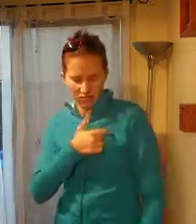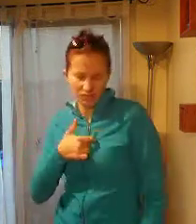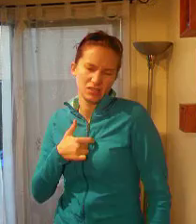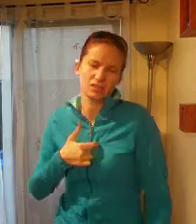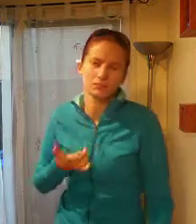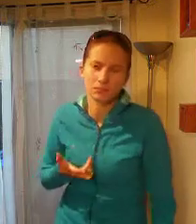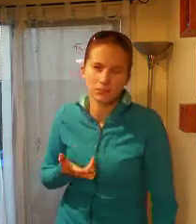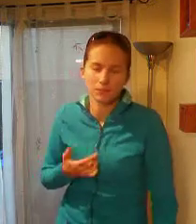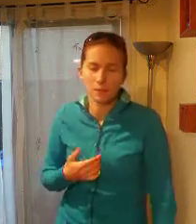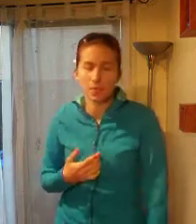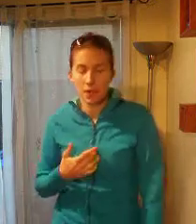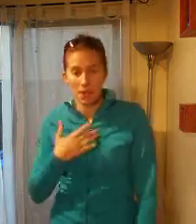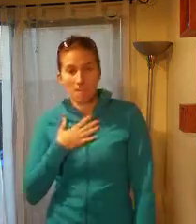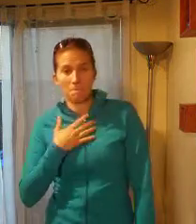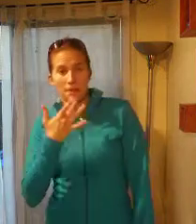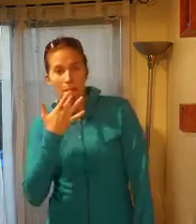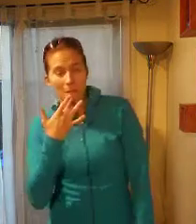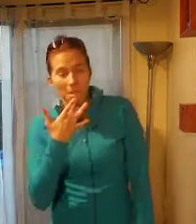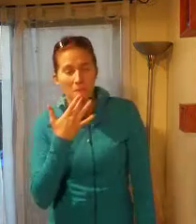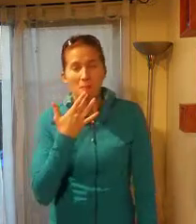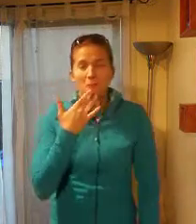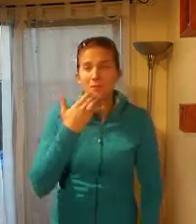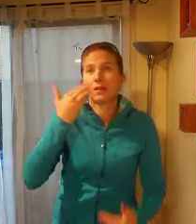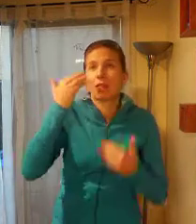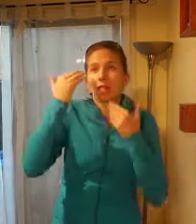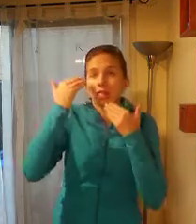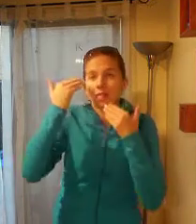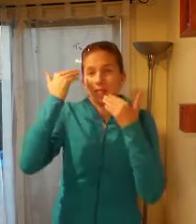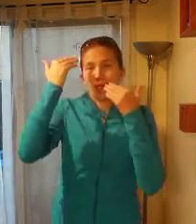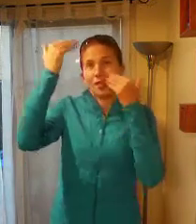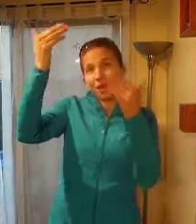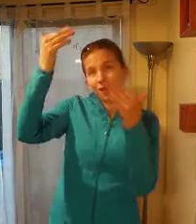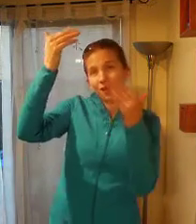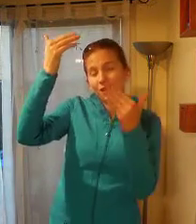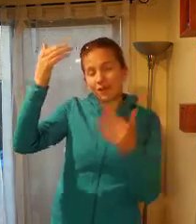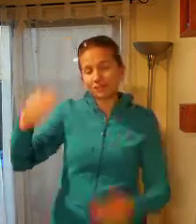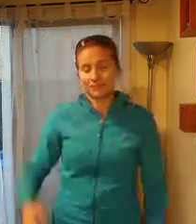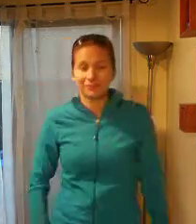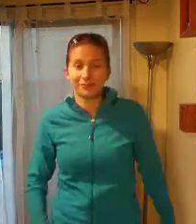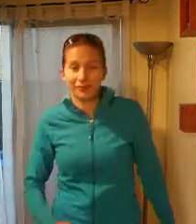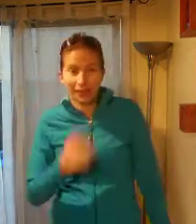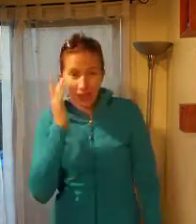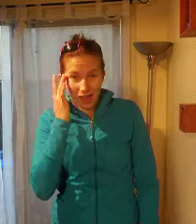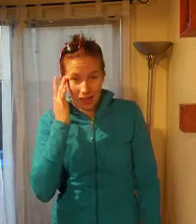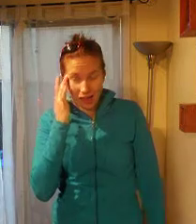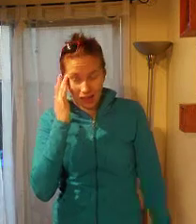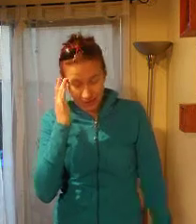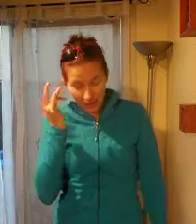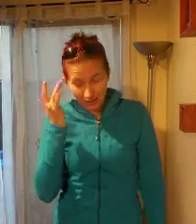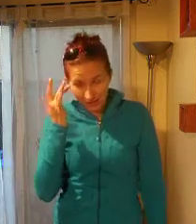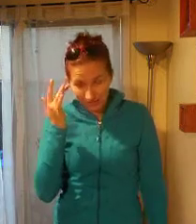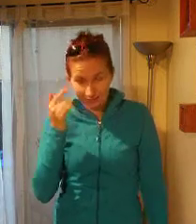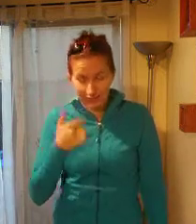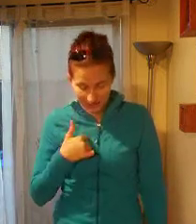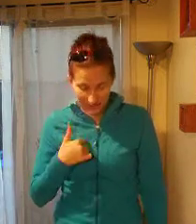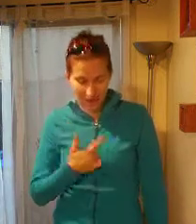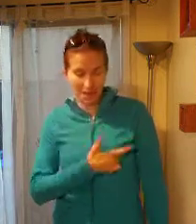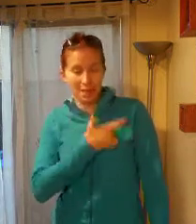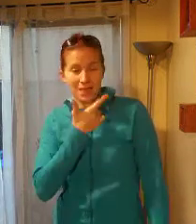me, I'd like to thank my lucky stars that I'm alive and